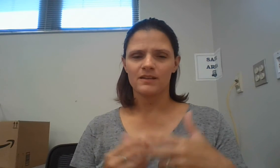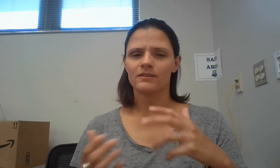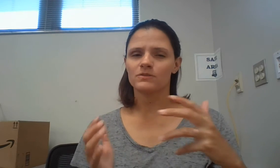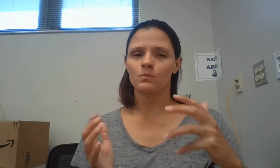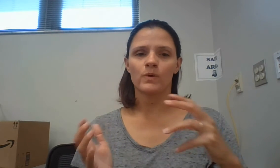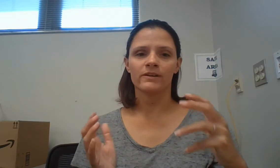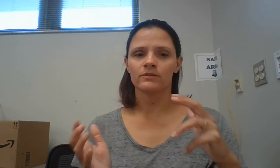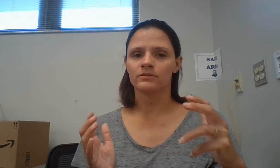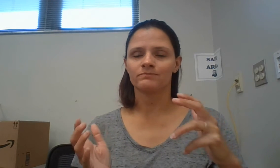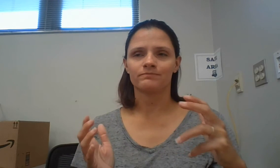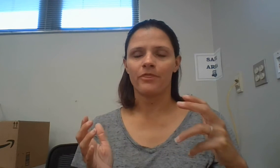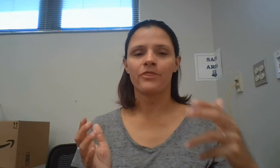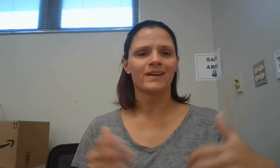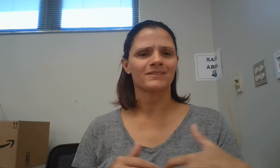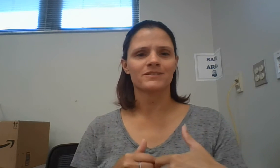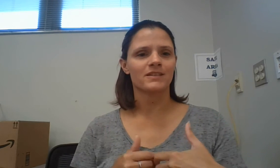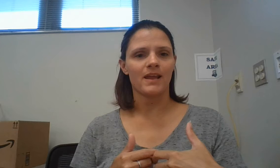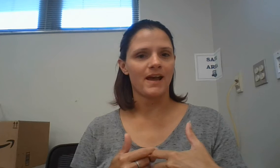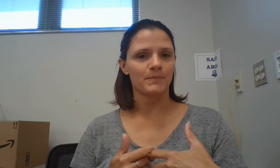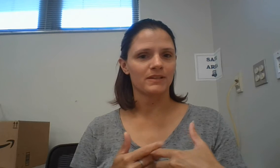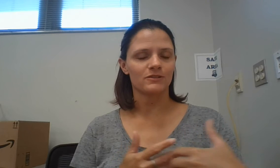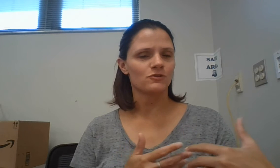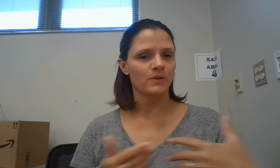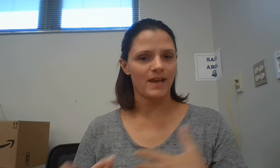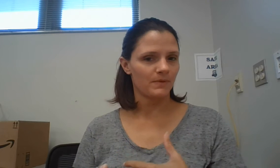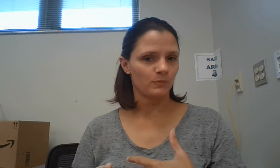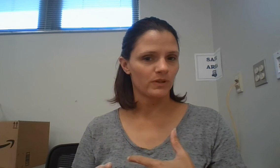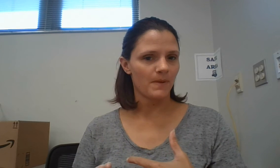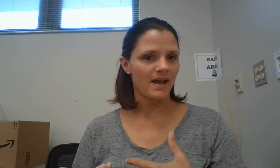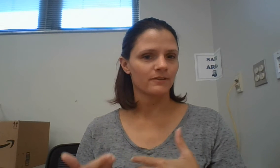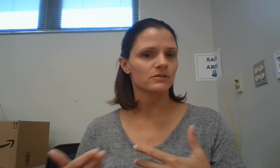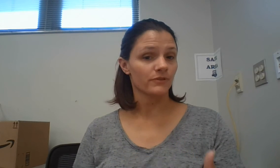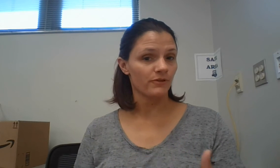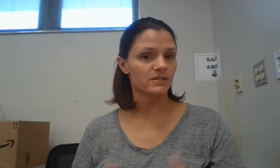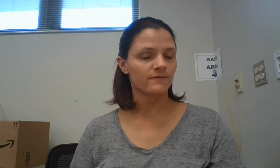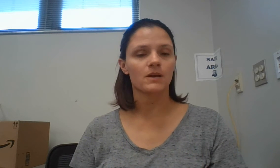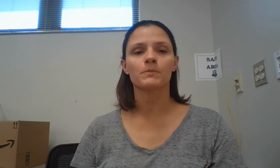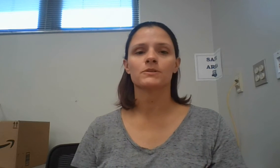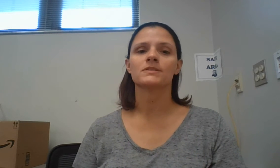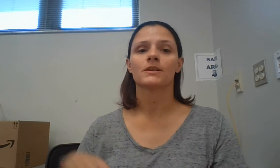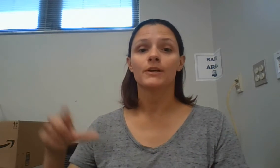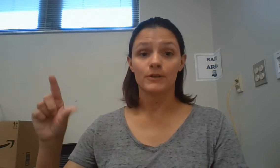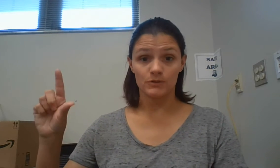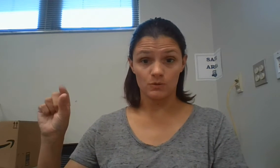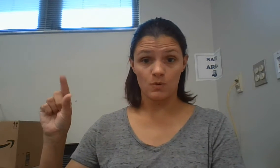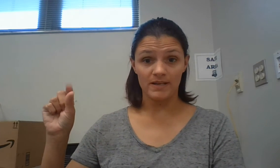There's some weird things that happen that don't happen with the patterns for the rest of the numbers. So, 20.